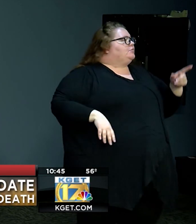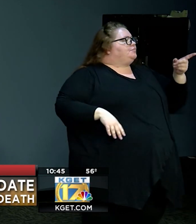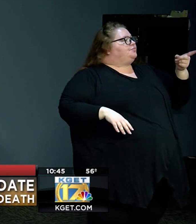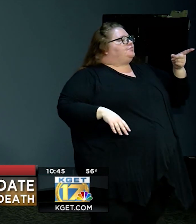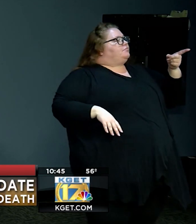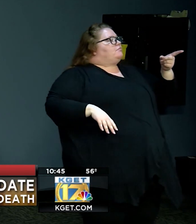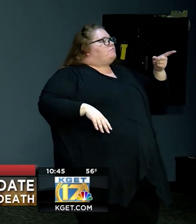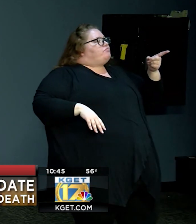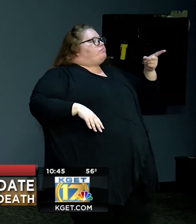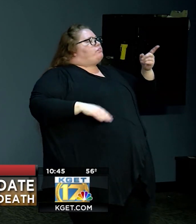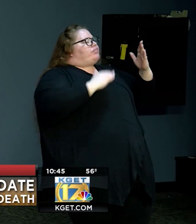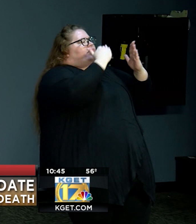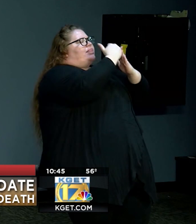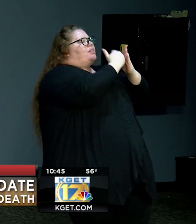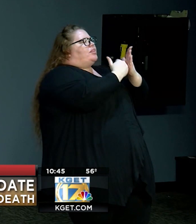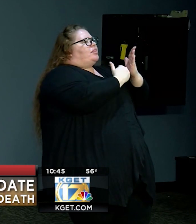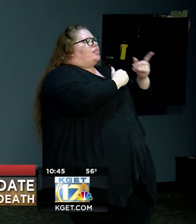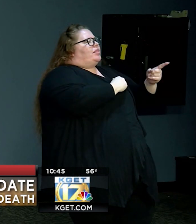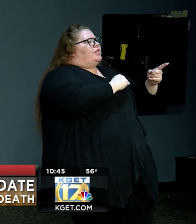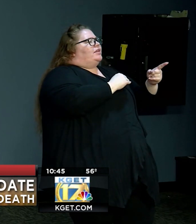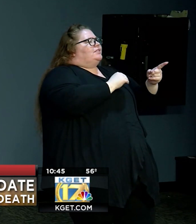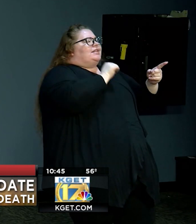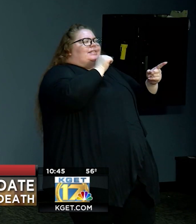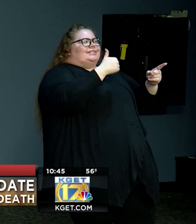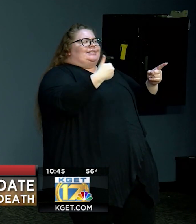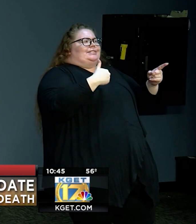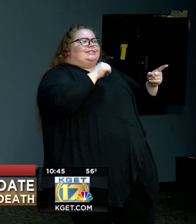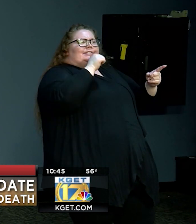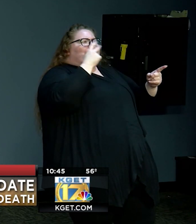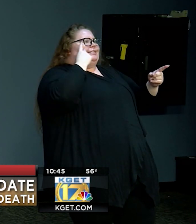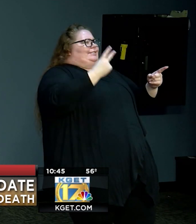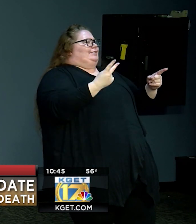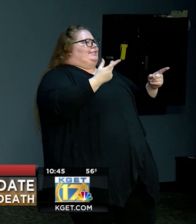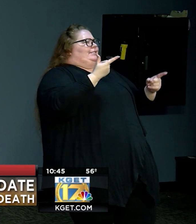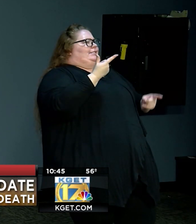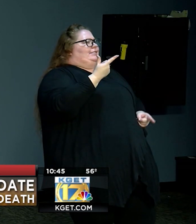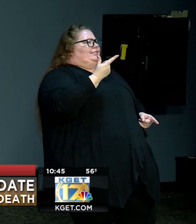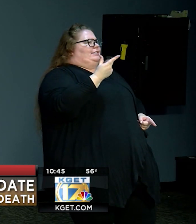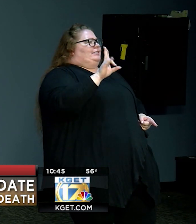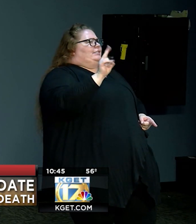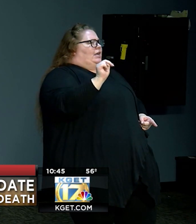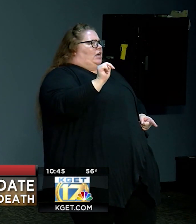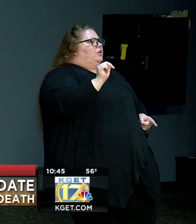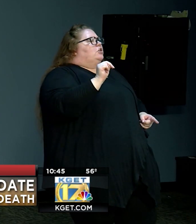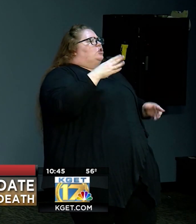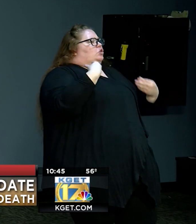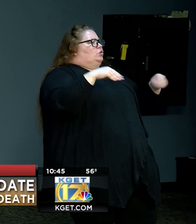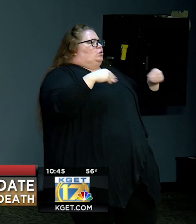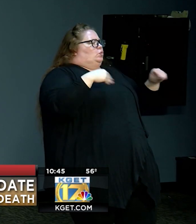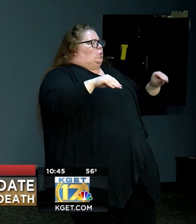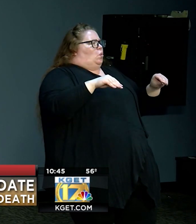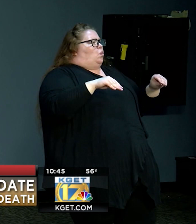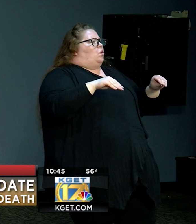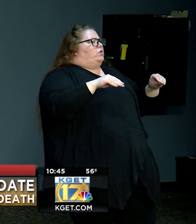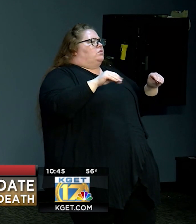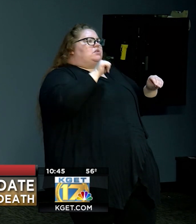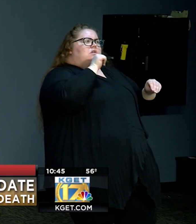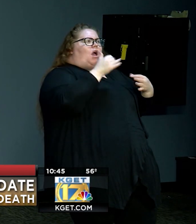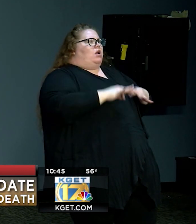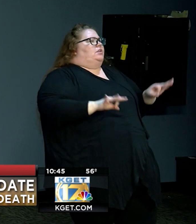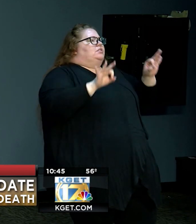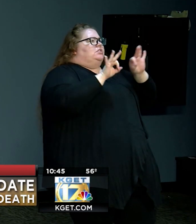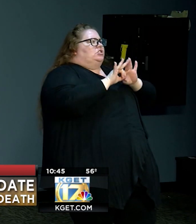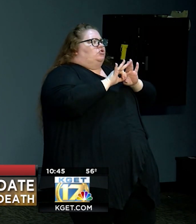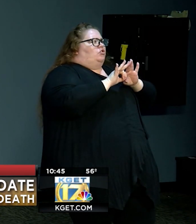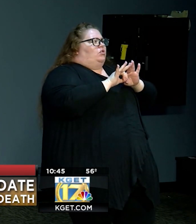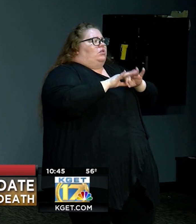that list, I didn't see gun stores as essential. I know our neighboring county, LA, the sheriff is deciding to keep gun